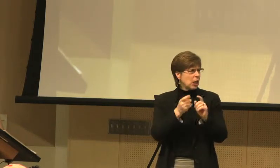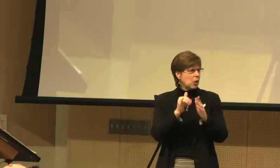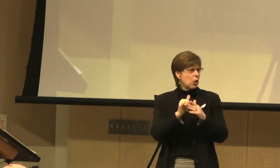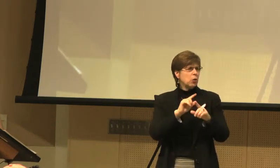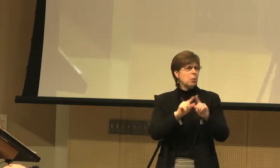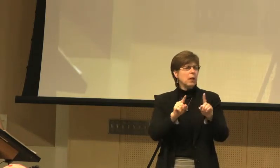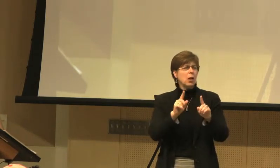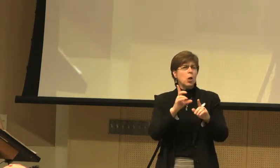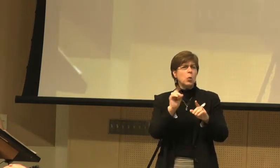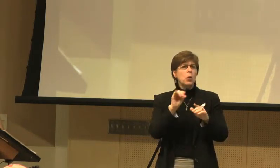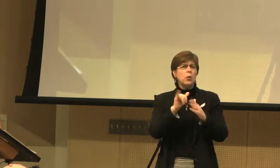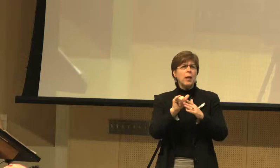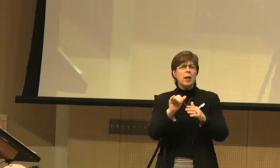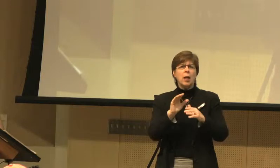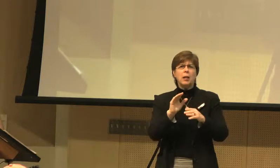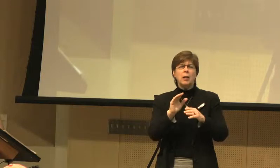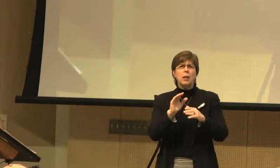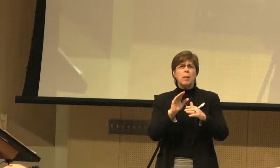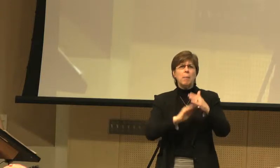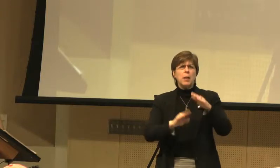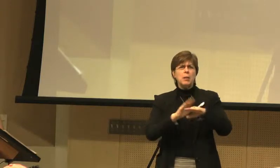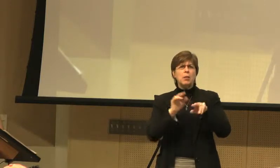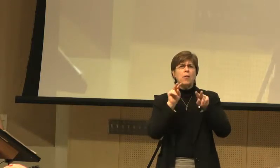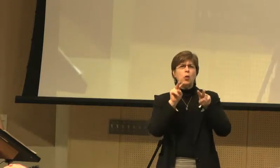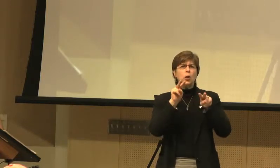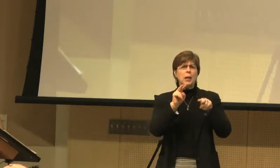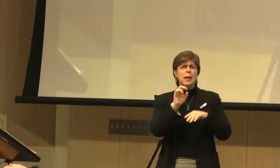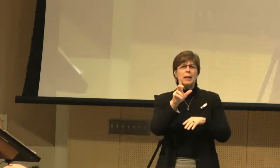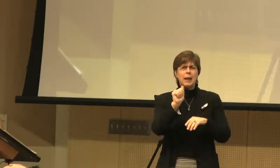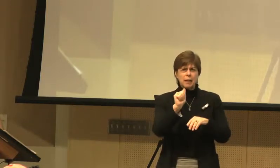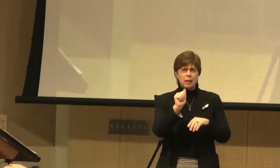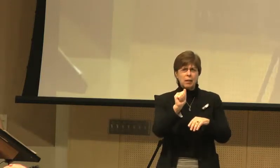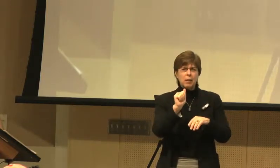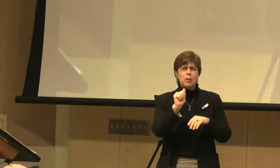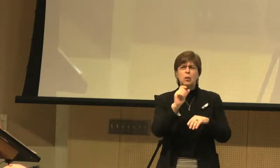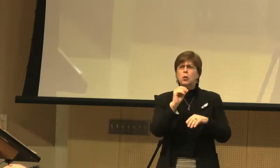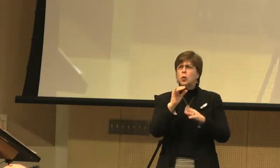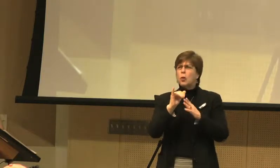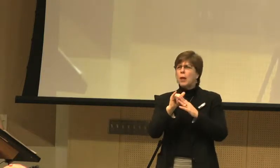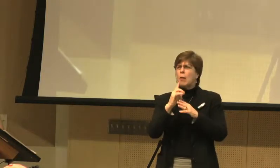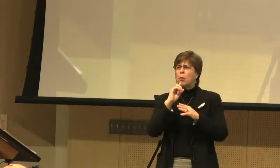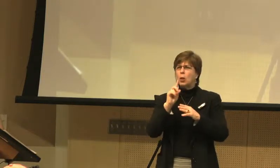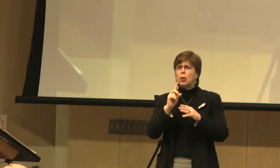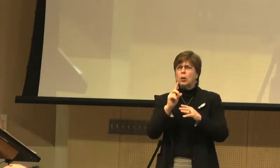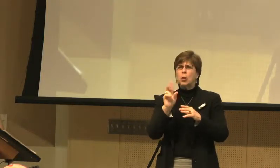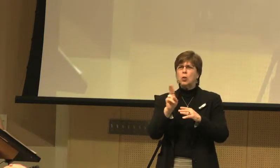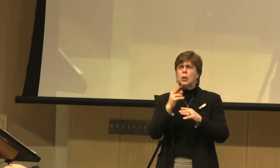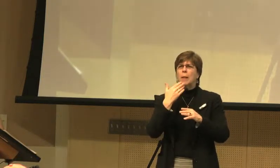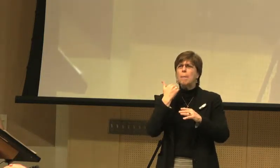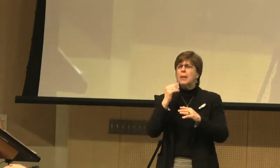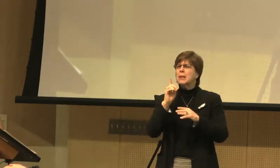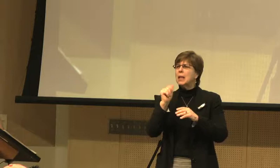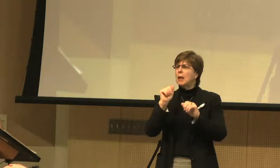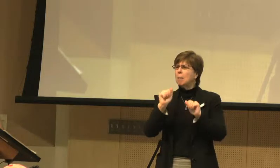change those, but we do that on the basis of looking at data so that we're using the best possible to get the